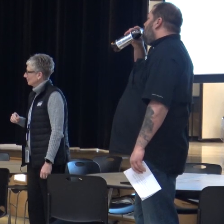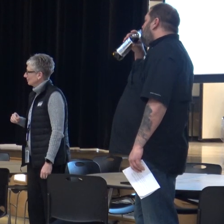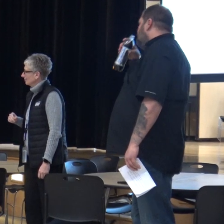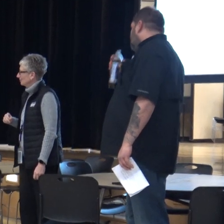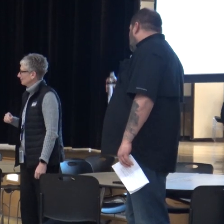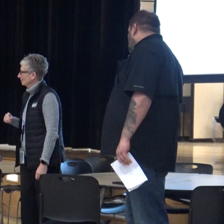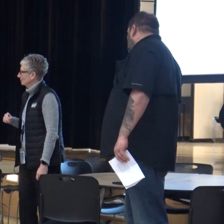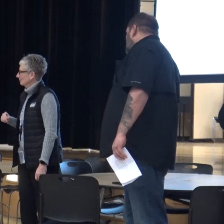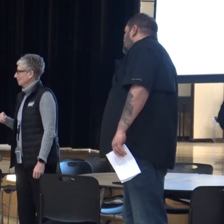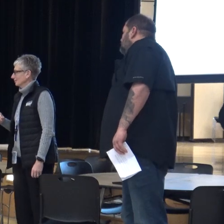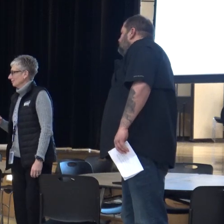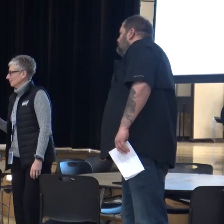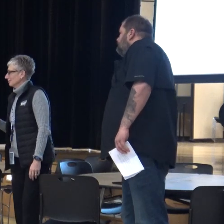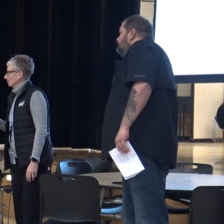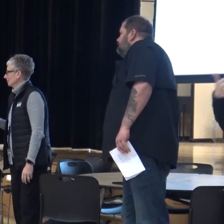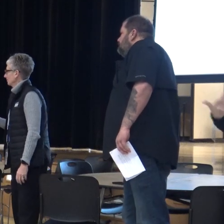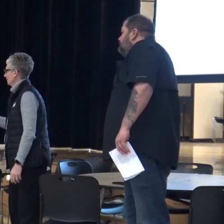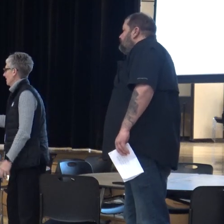Hill.